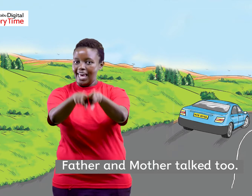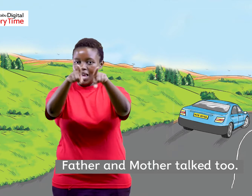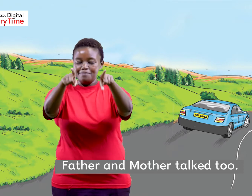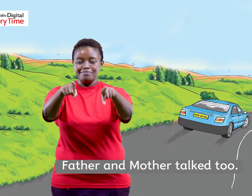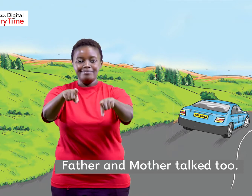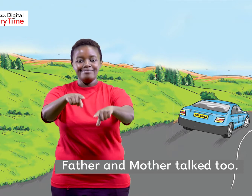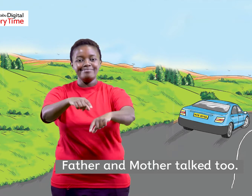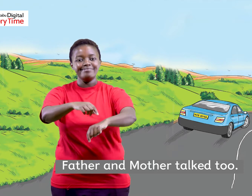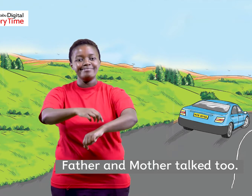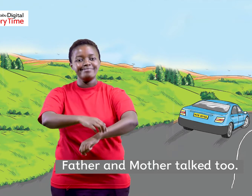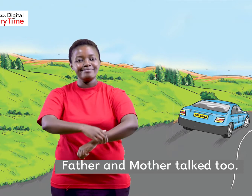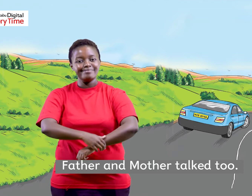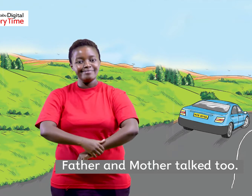Father and mother talked too.